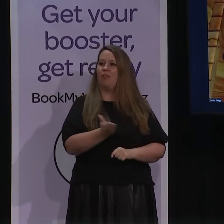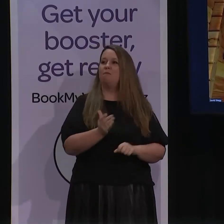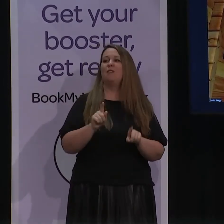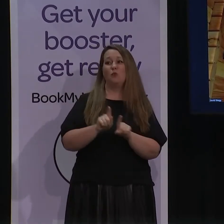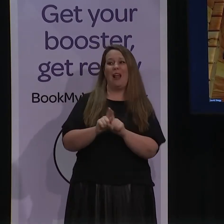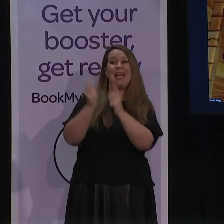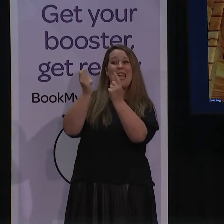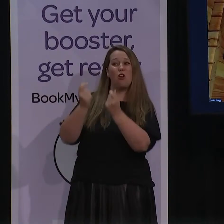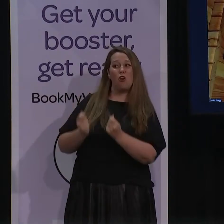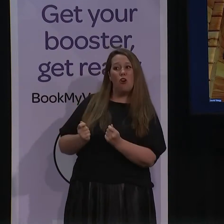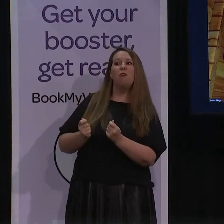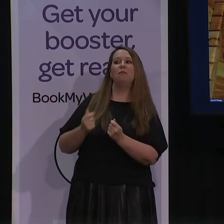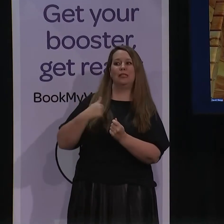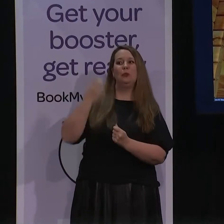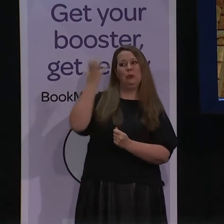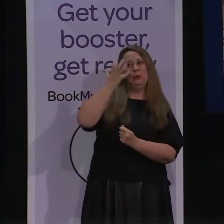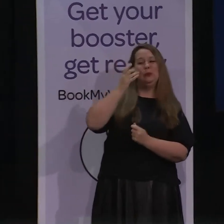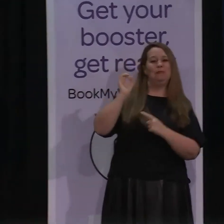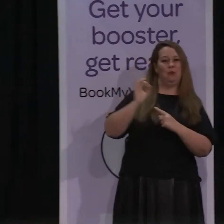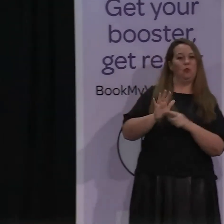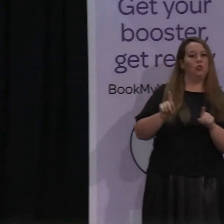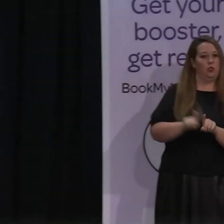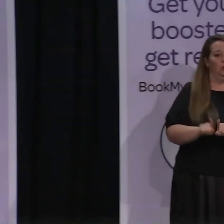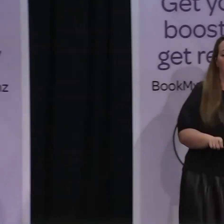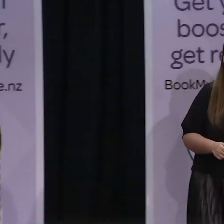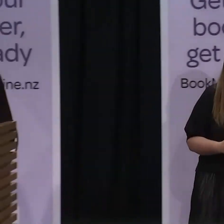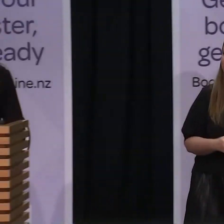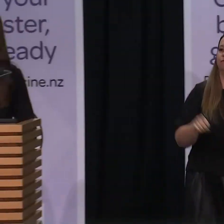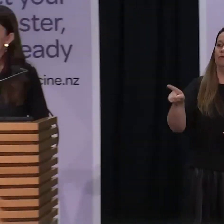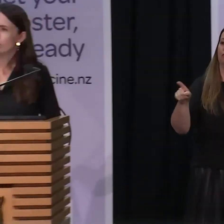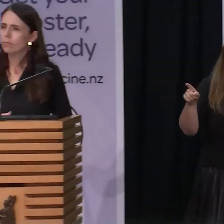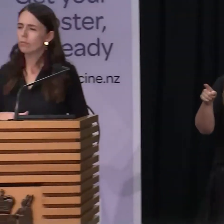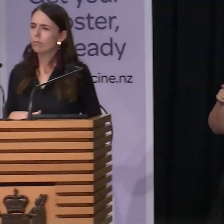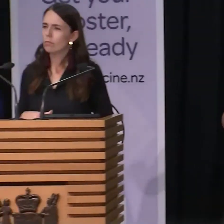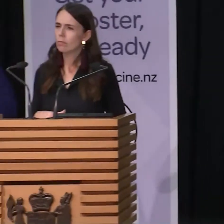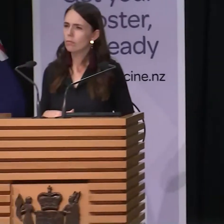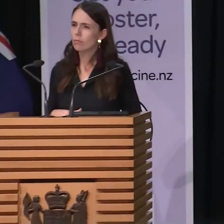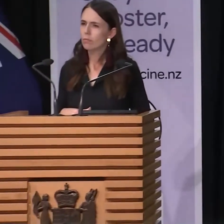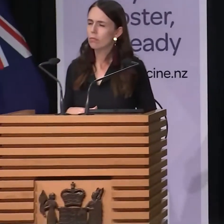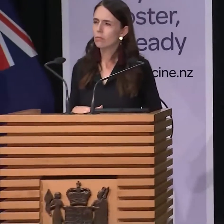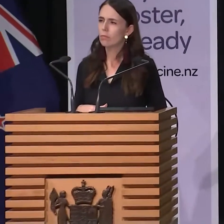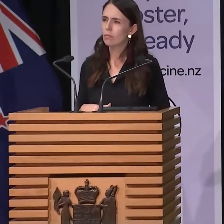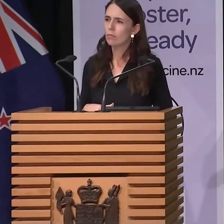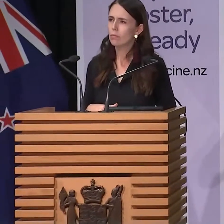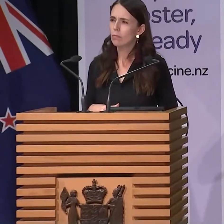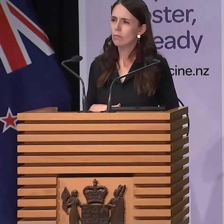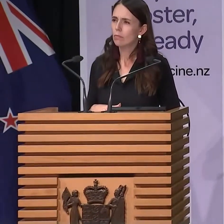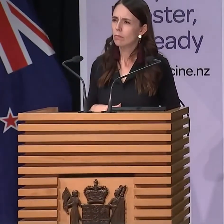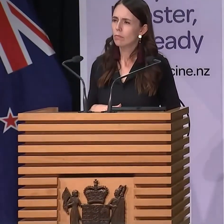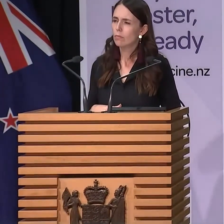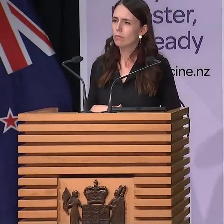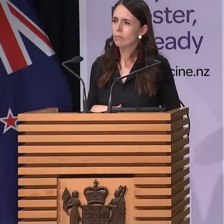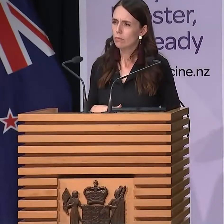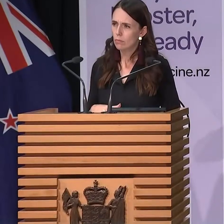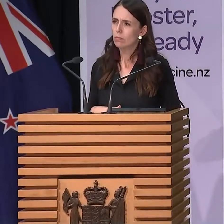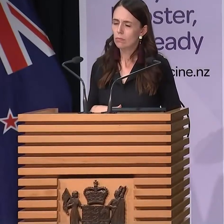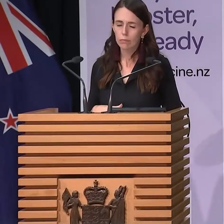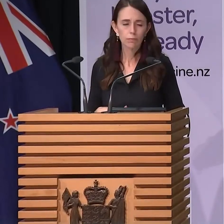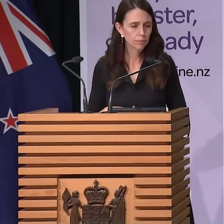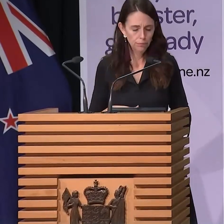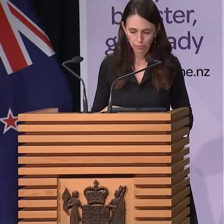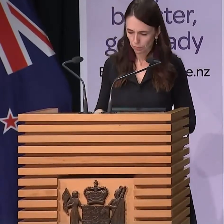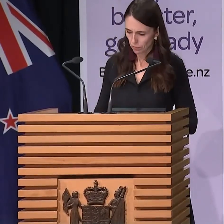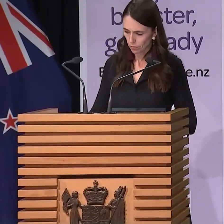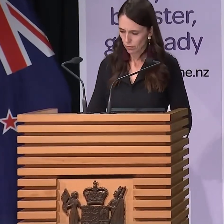a quick follow-up for Dr. Skegg. You said that it would be unlikely that at the end of this year that we'd be talking about the Omicron variant. Is